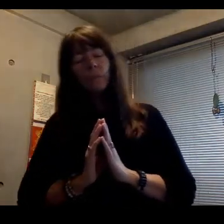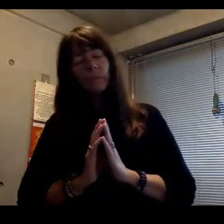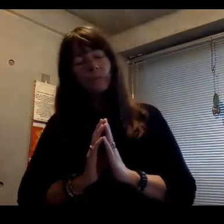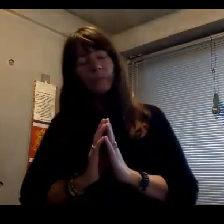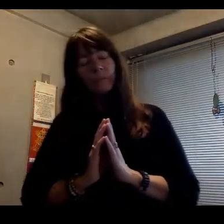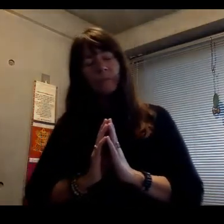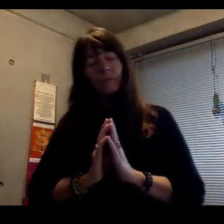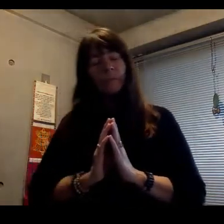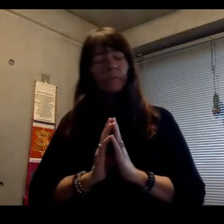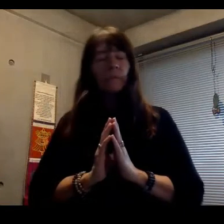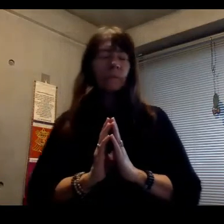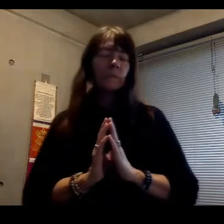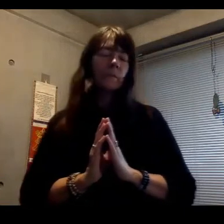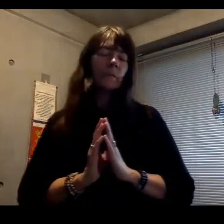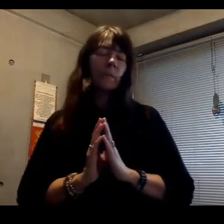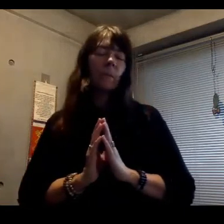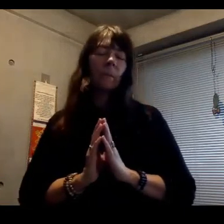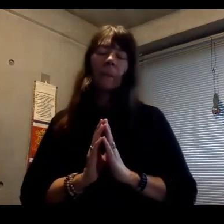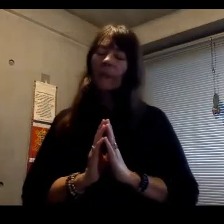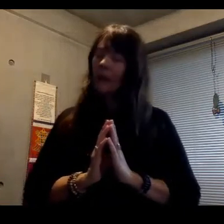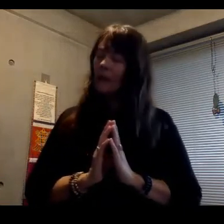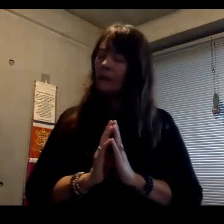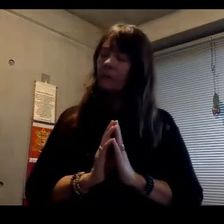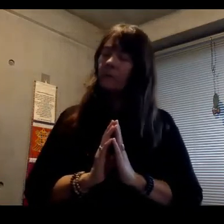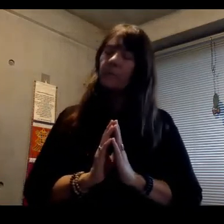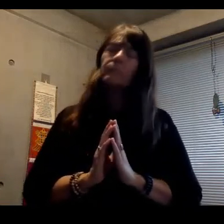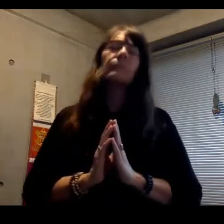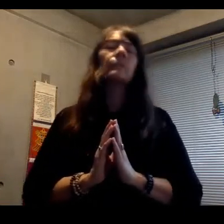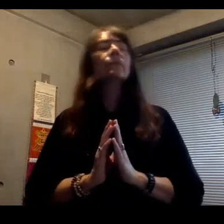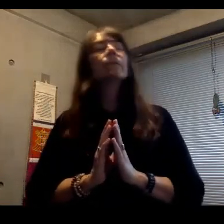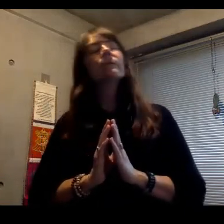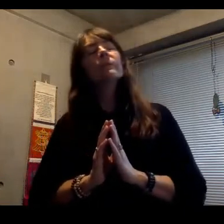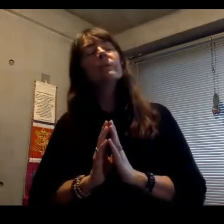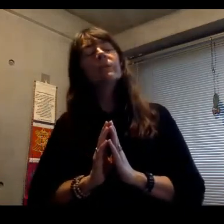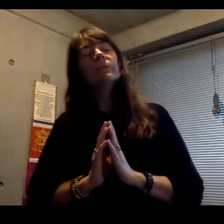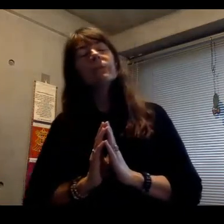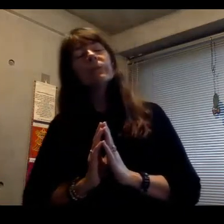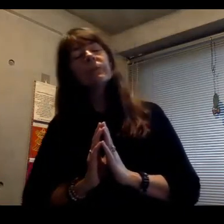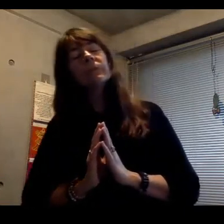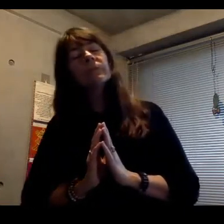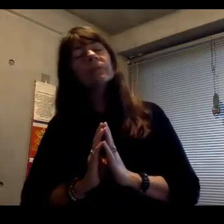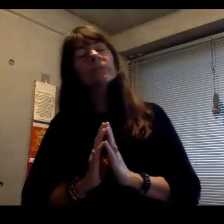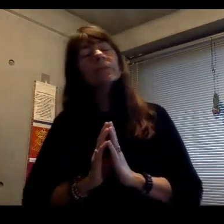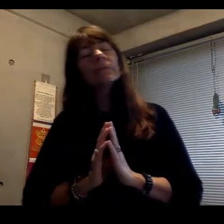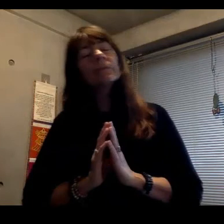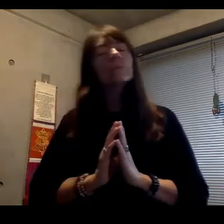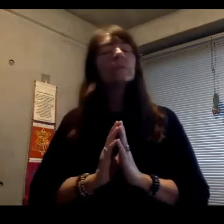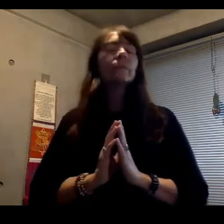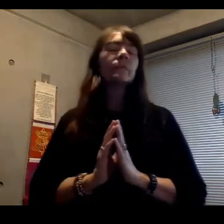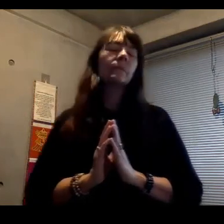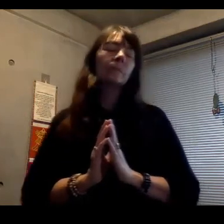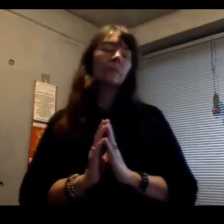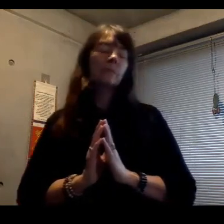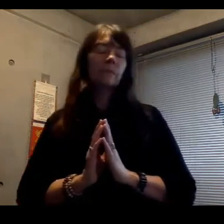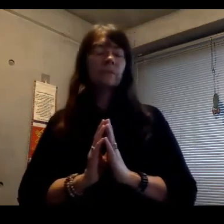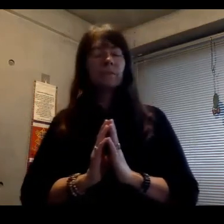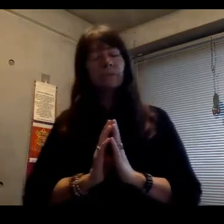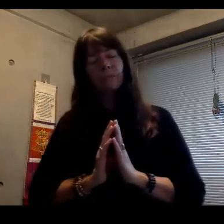to the shift in the earth to a fifth dimensional earth, and more this connection